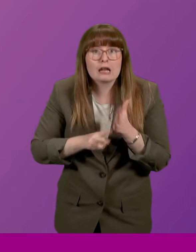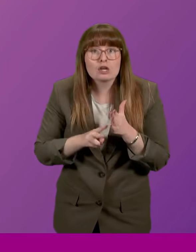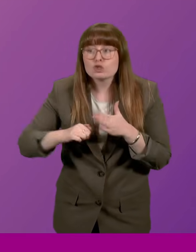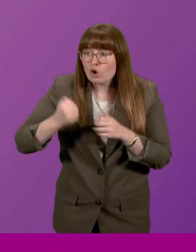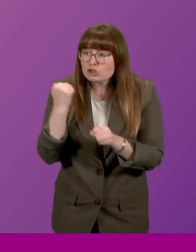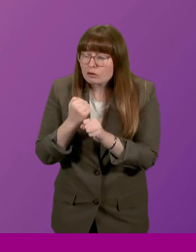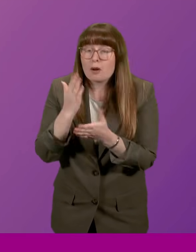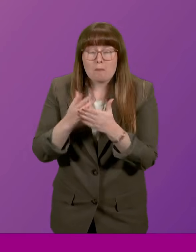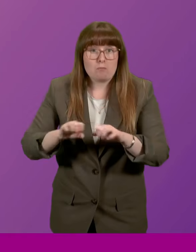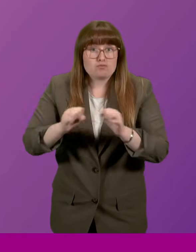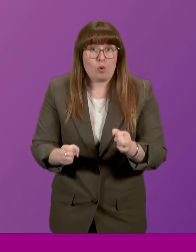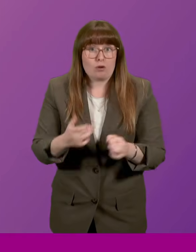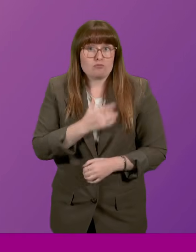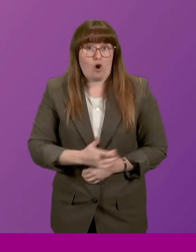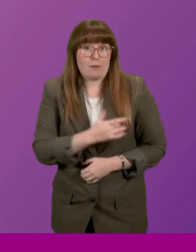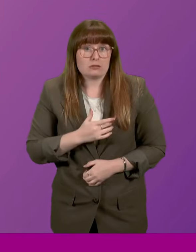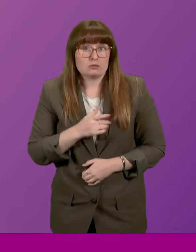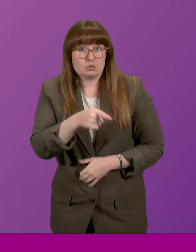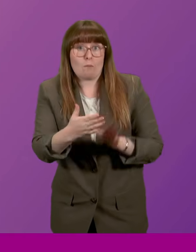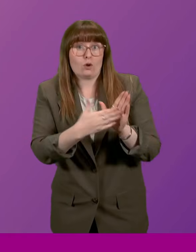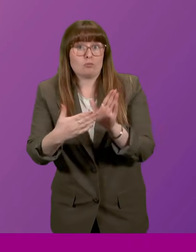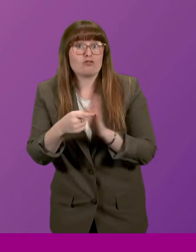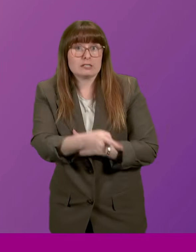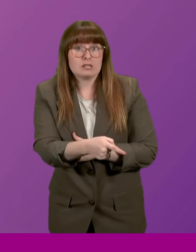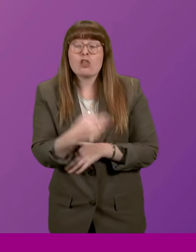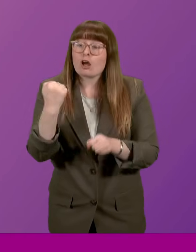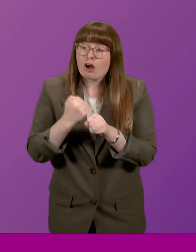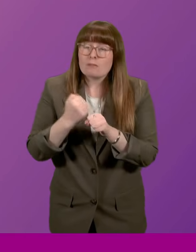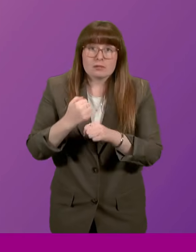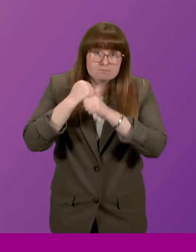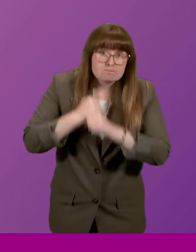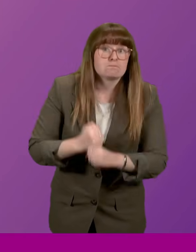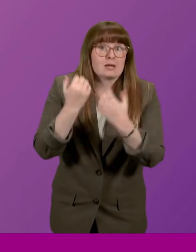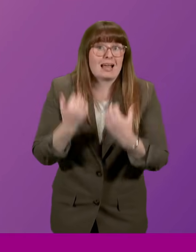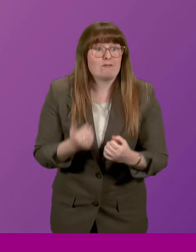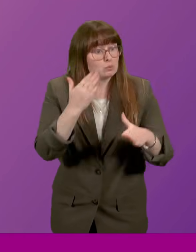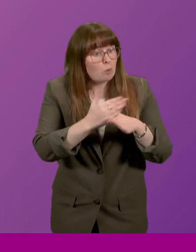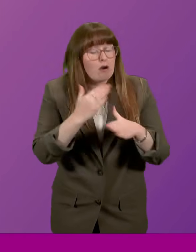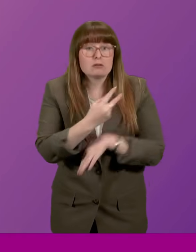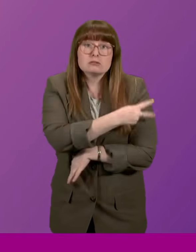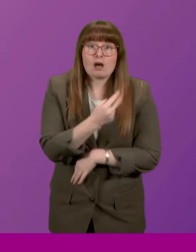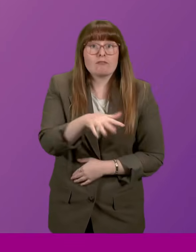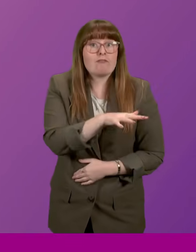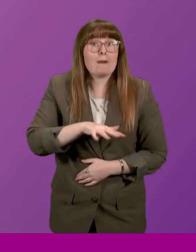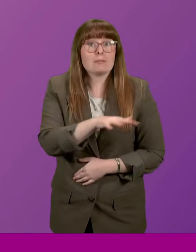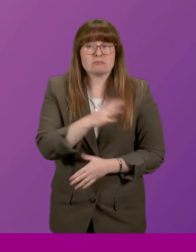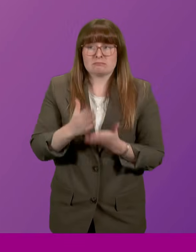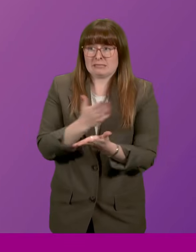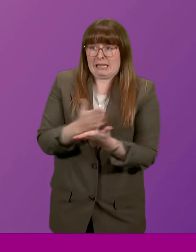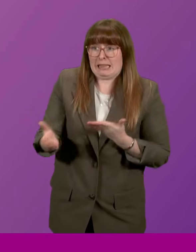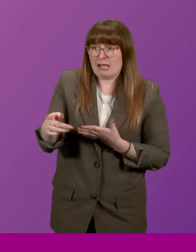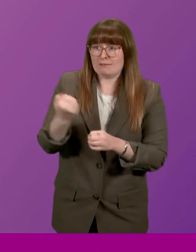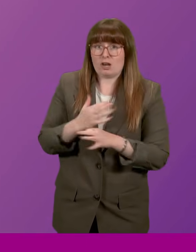its promise to the workers at Mossmoran. The Government made a commitment to the workers and their community, and it's quite clear that they've